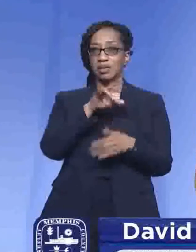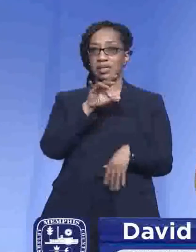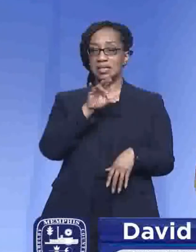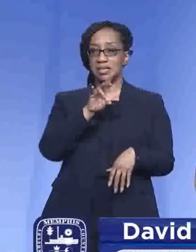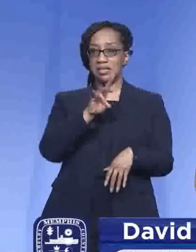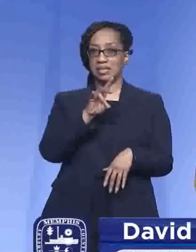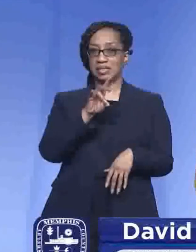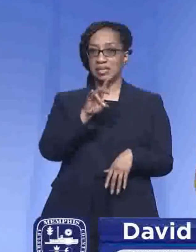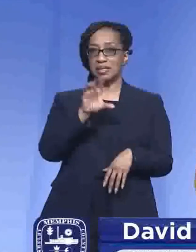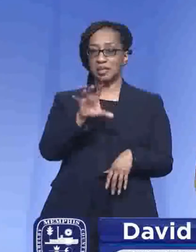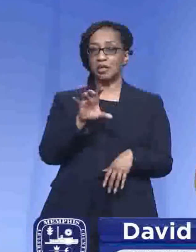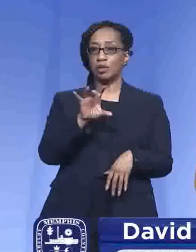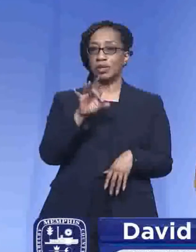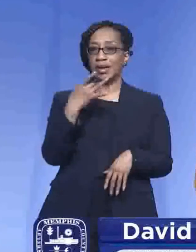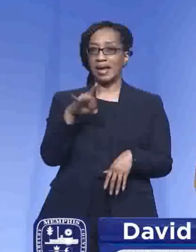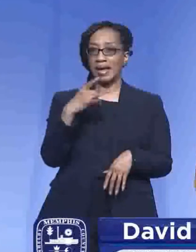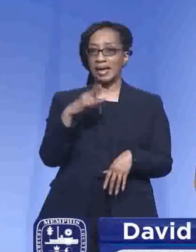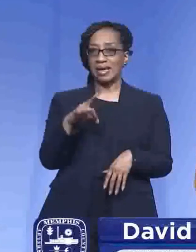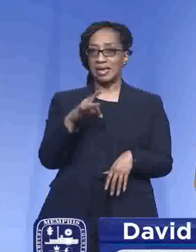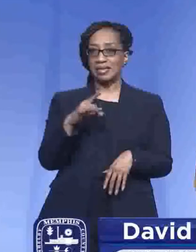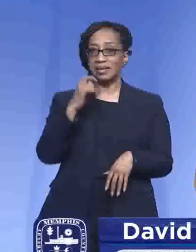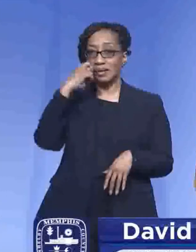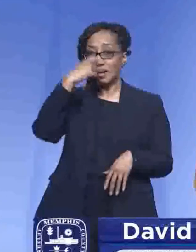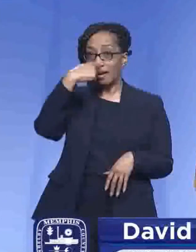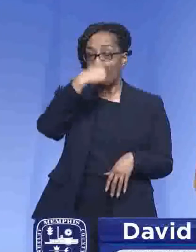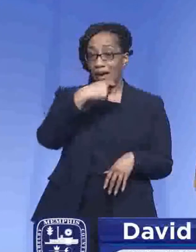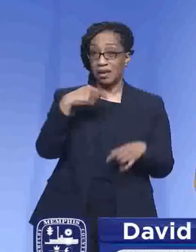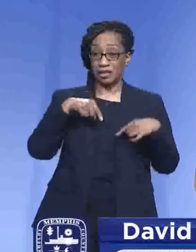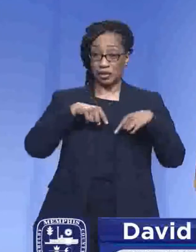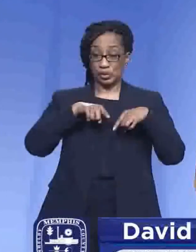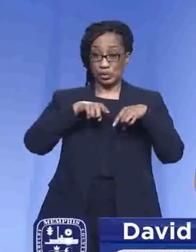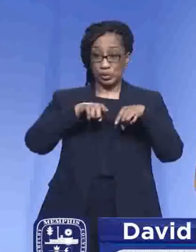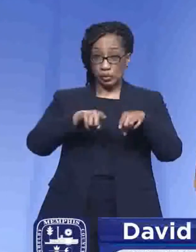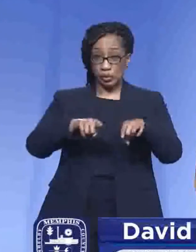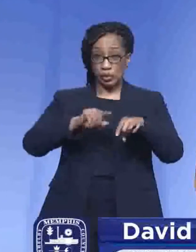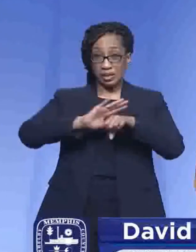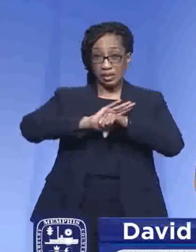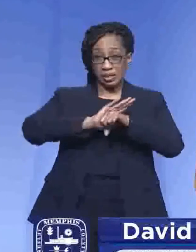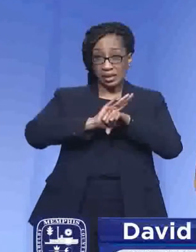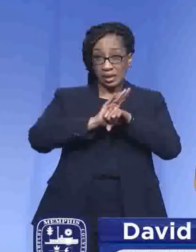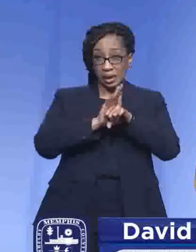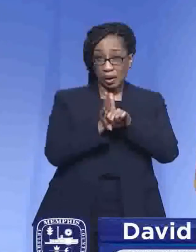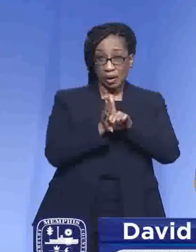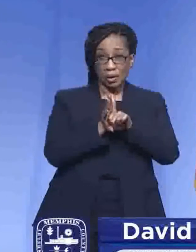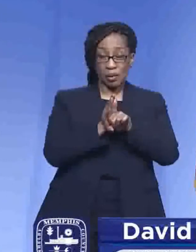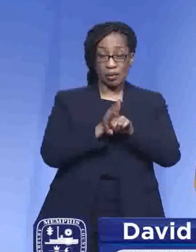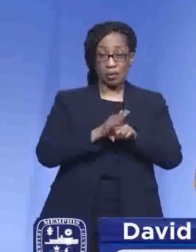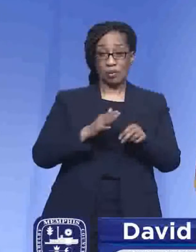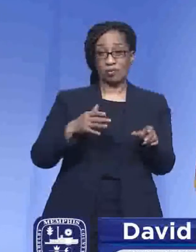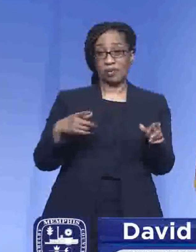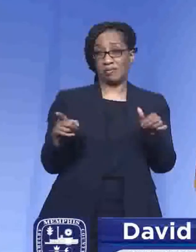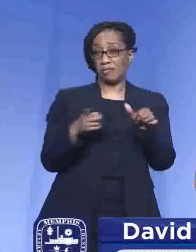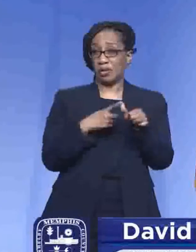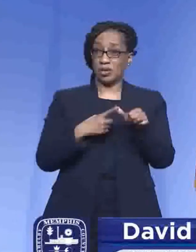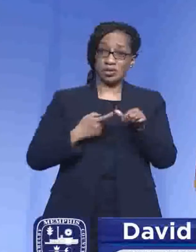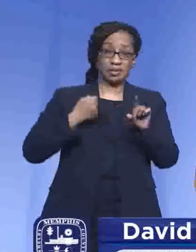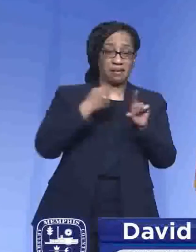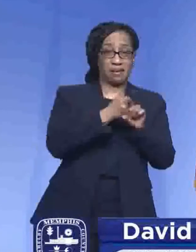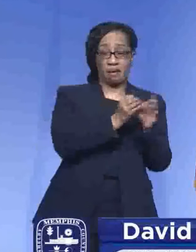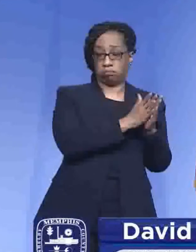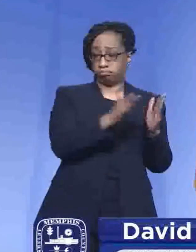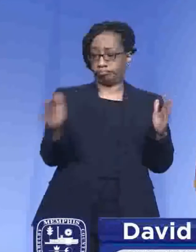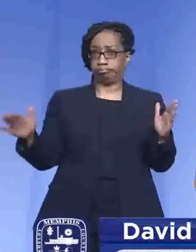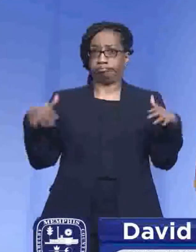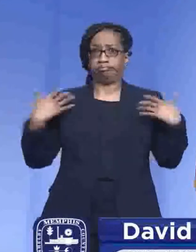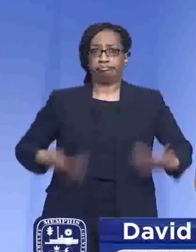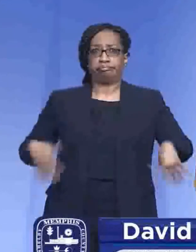1,012,618 COVID tests during this pandemic. That's an astounding number. There's certainly